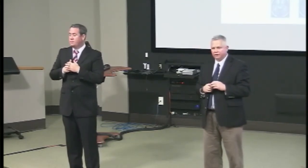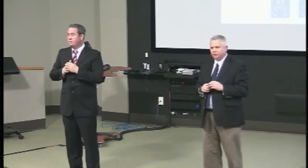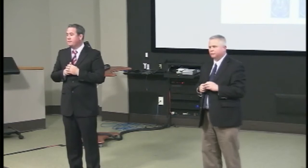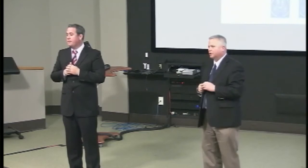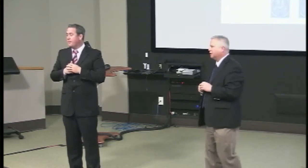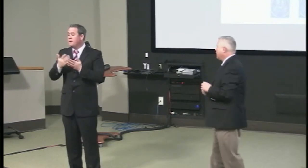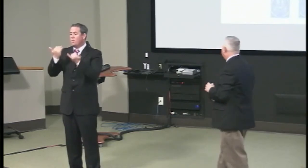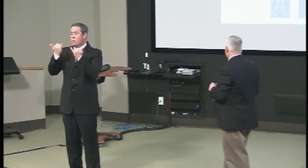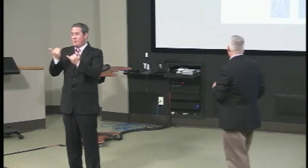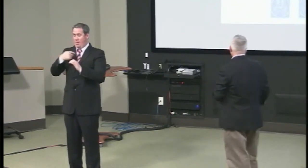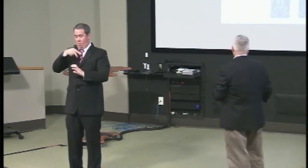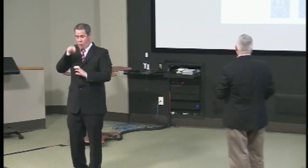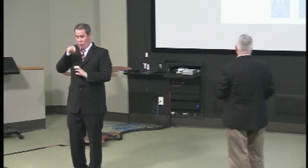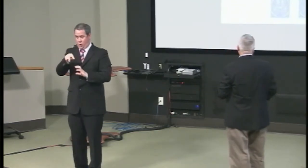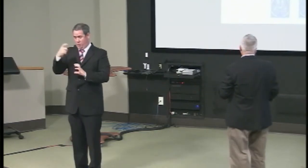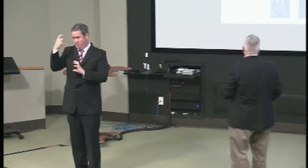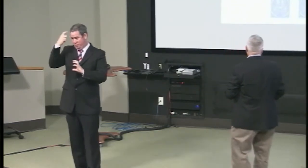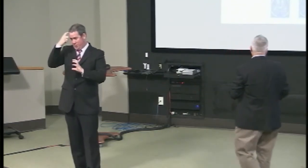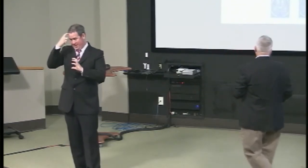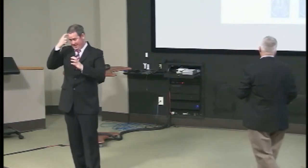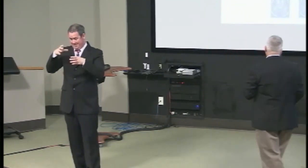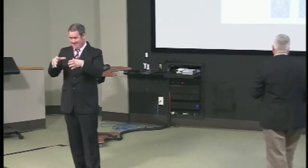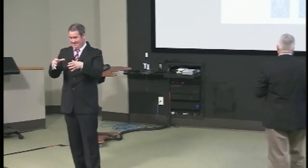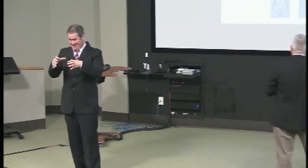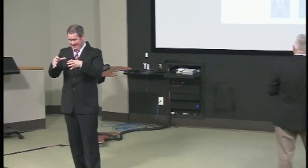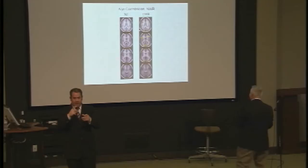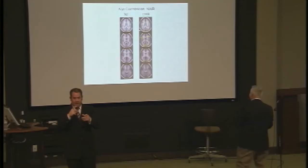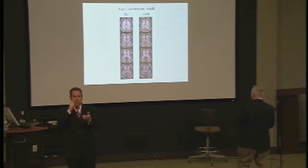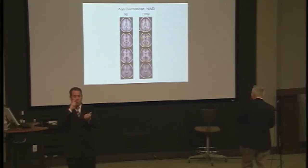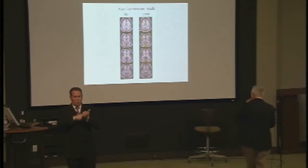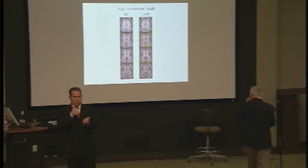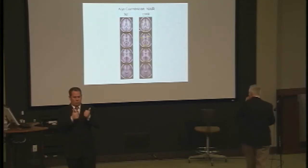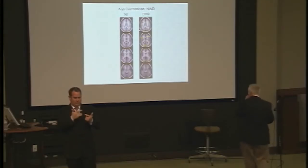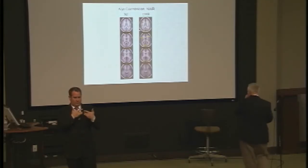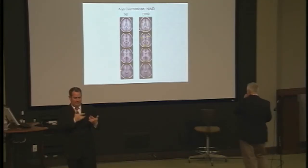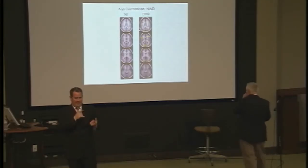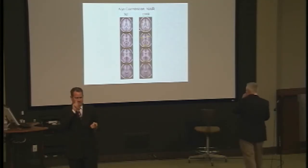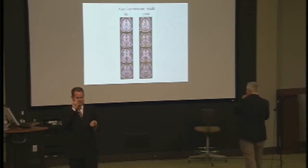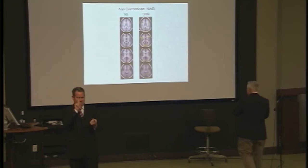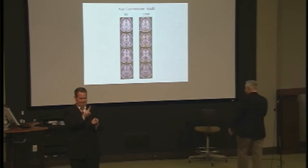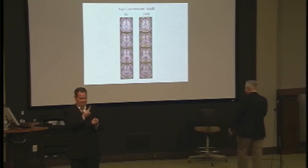with age. And the most striking thing in this paper